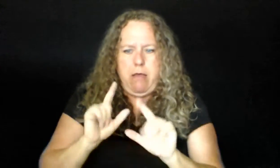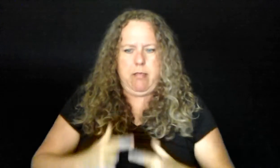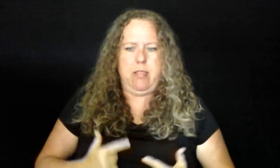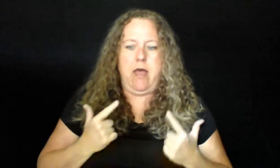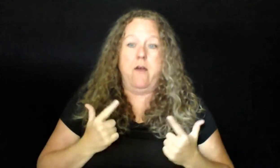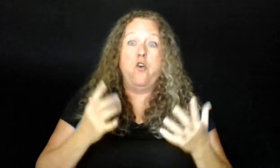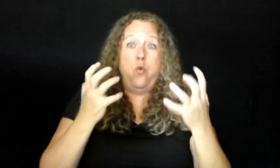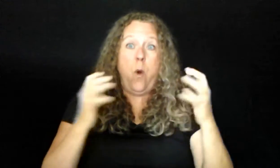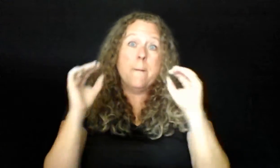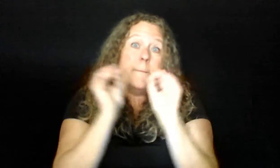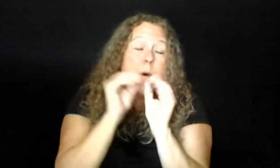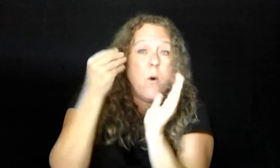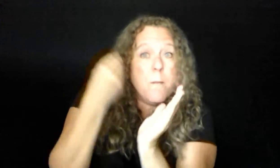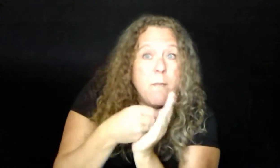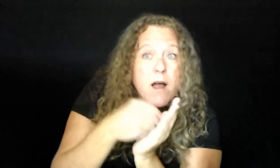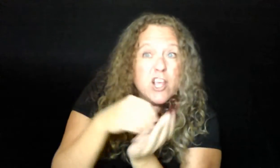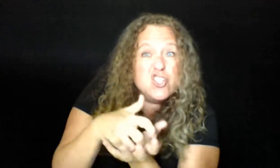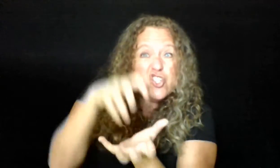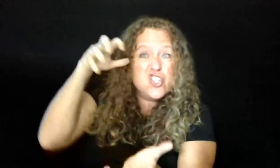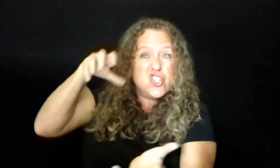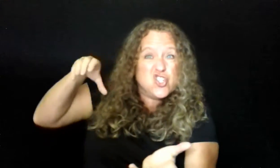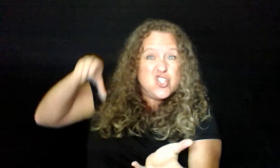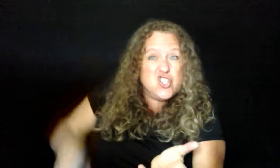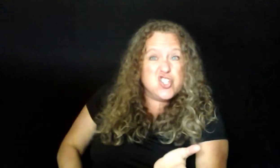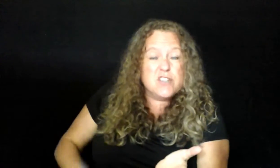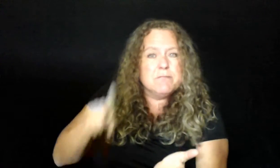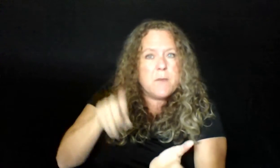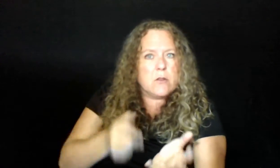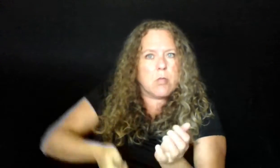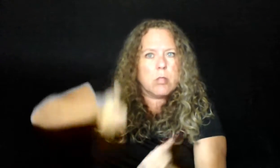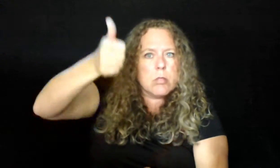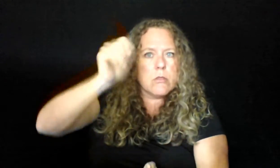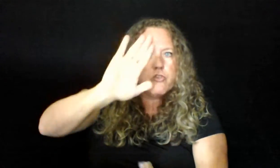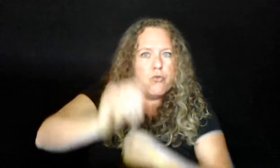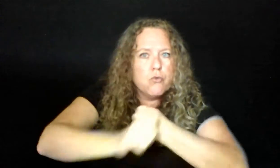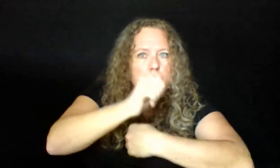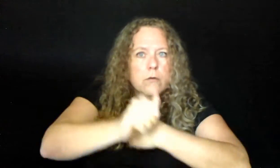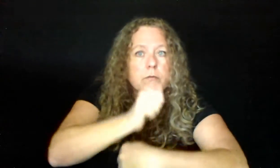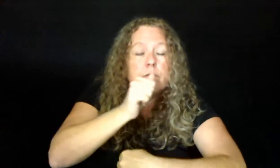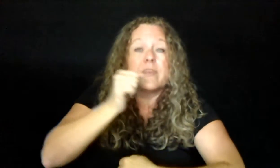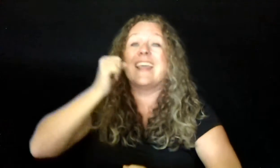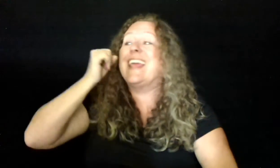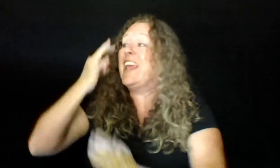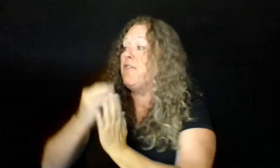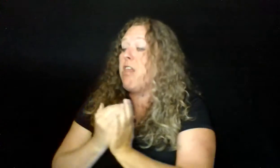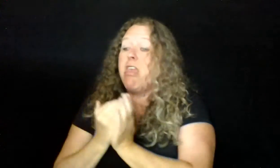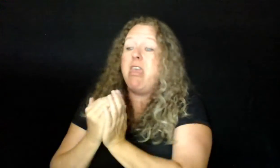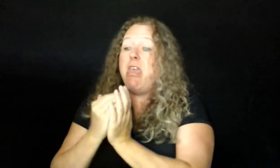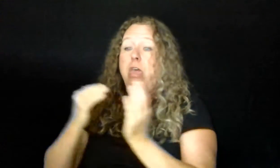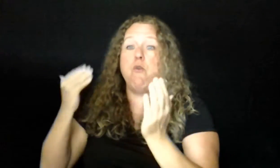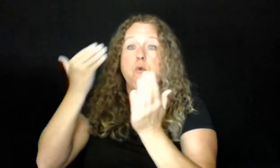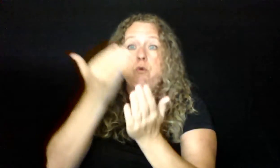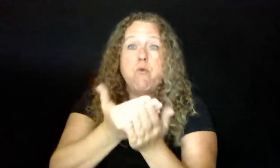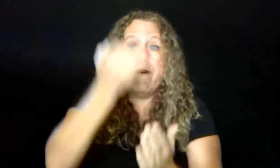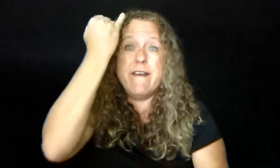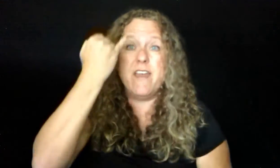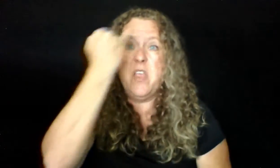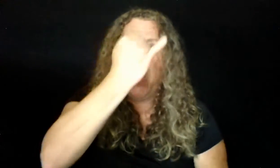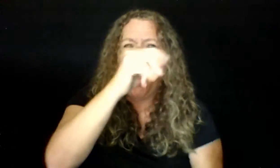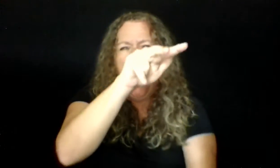make it to Italy, you'll get paid really, really well for that grain that you would have been paid a lot less for 2 months prior. So they find a